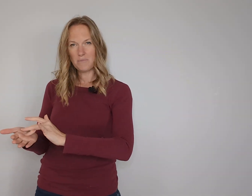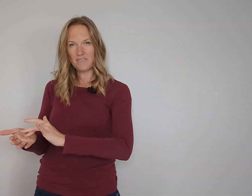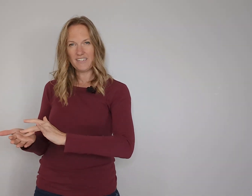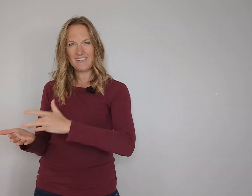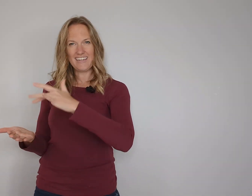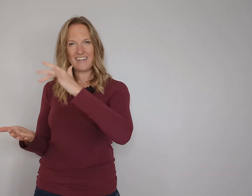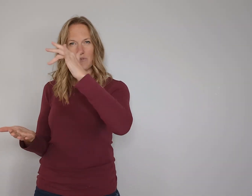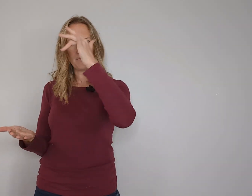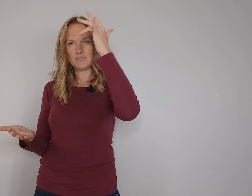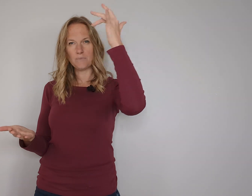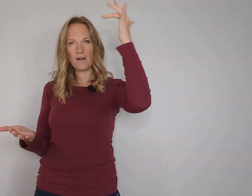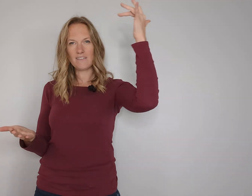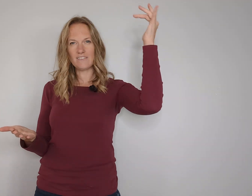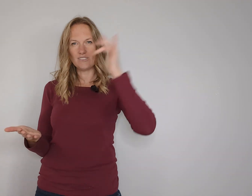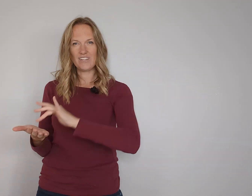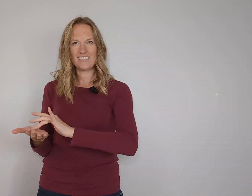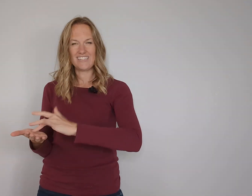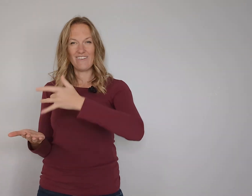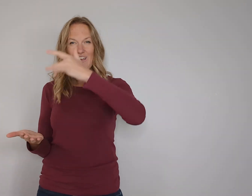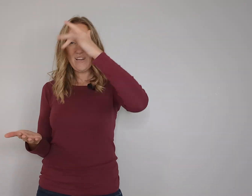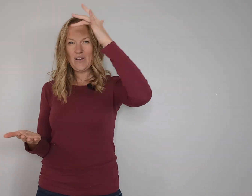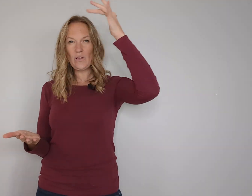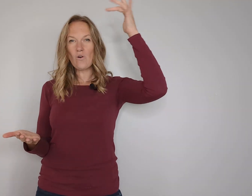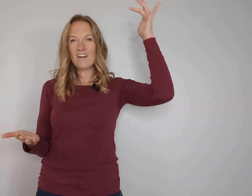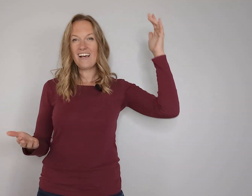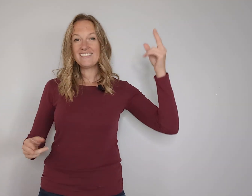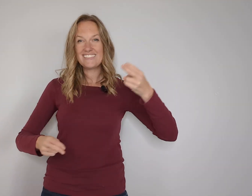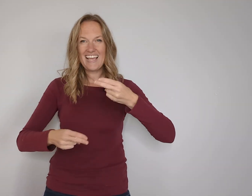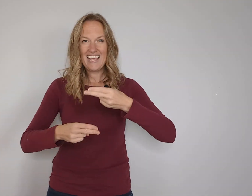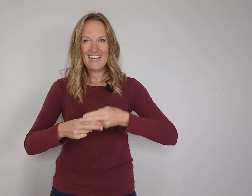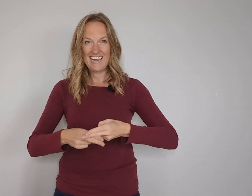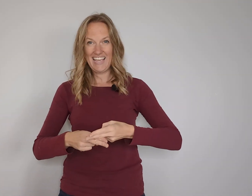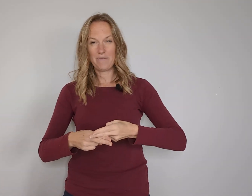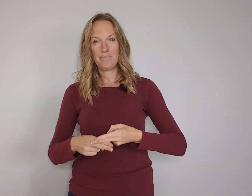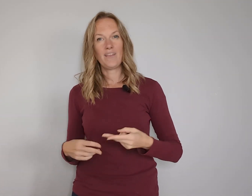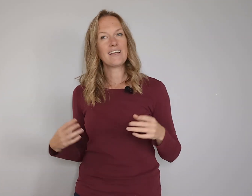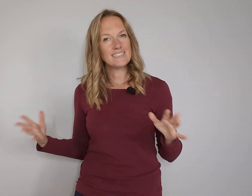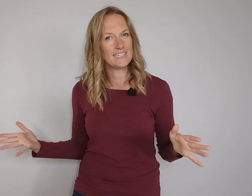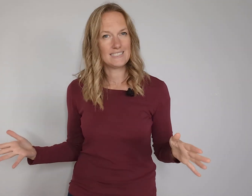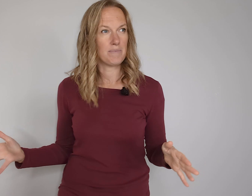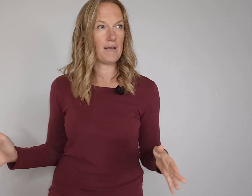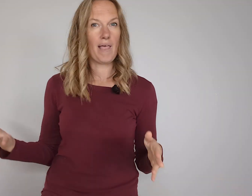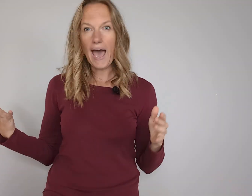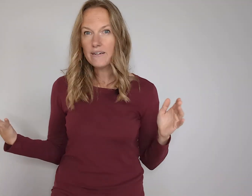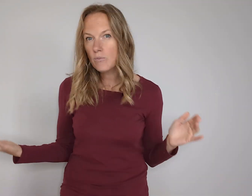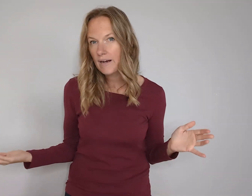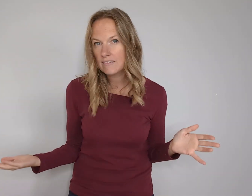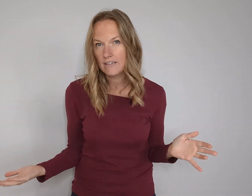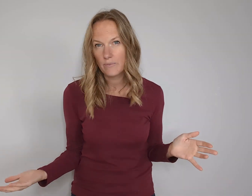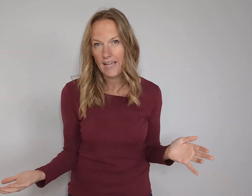middle finger and you kind of sparkle those fingers out. Glorious name. Now I got to tell you something. I don't know where along the way